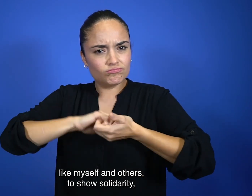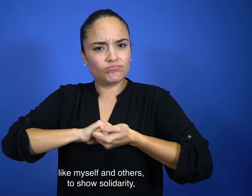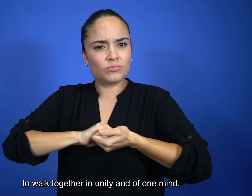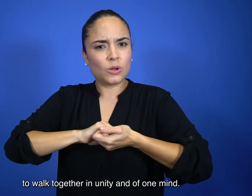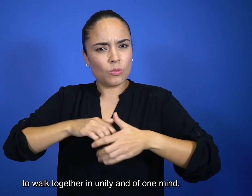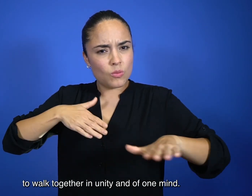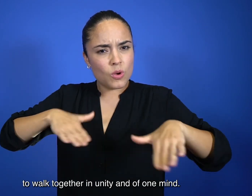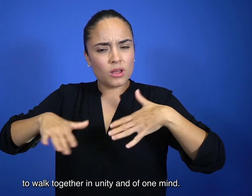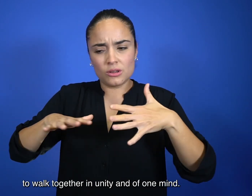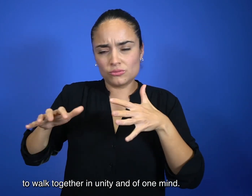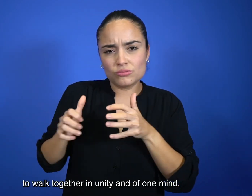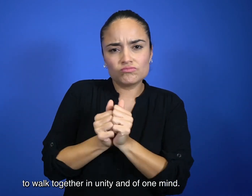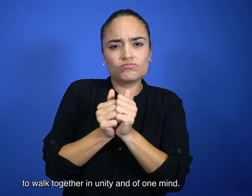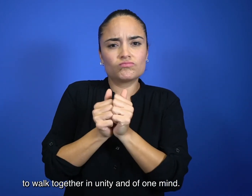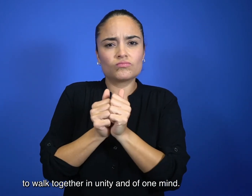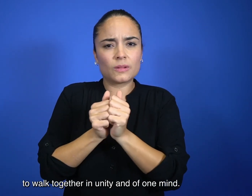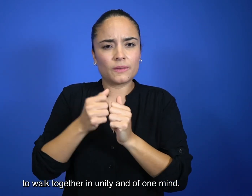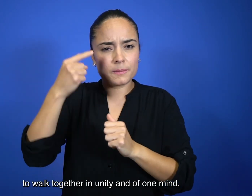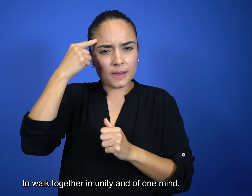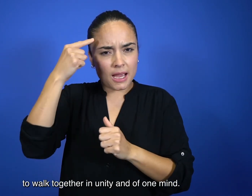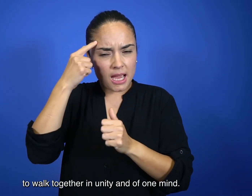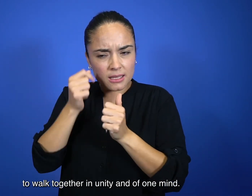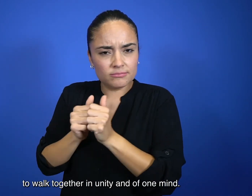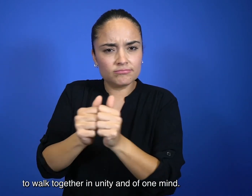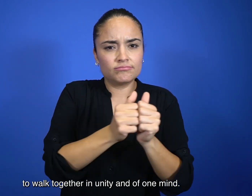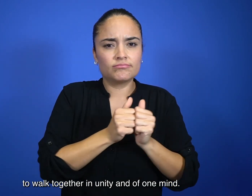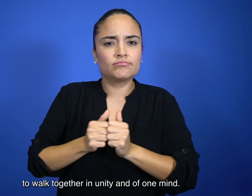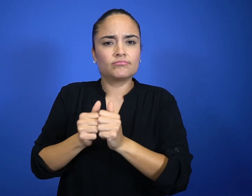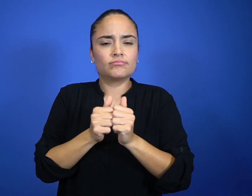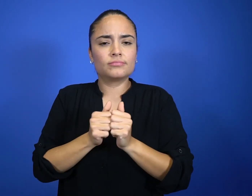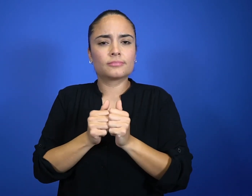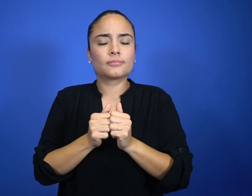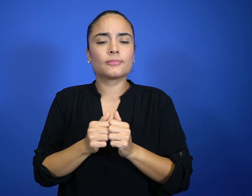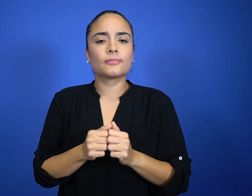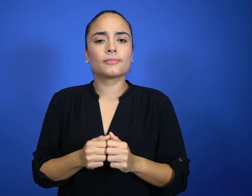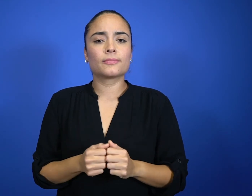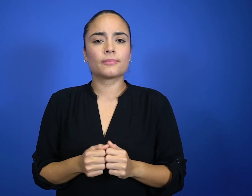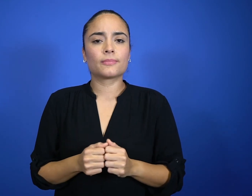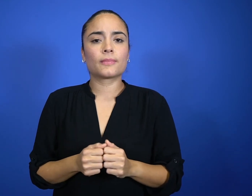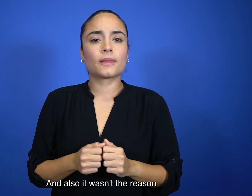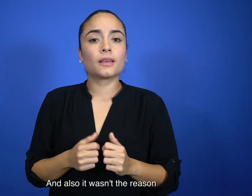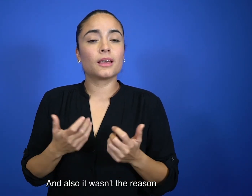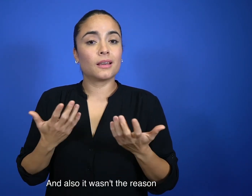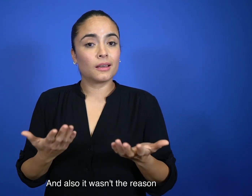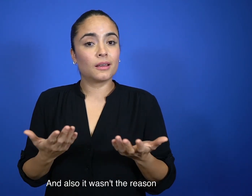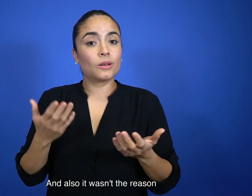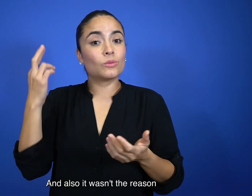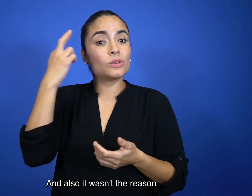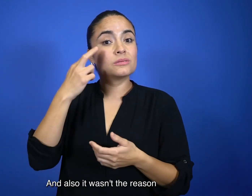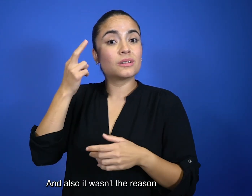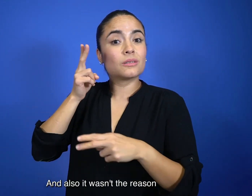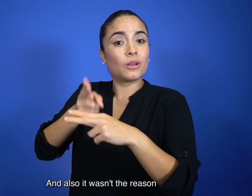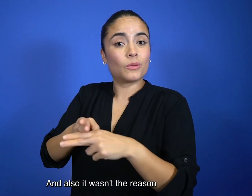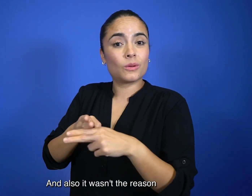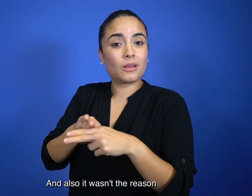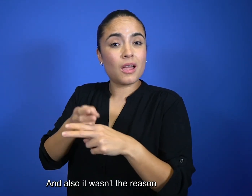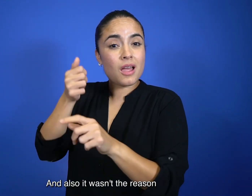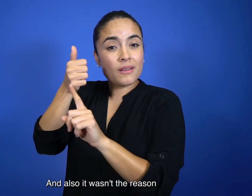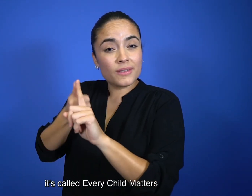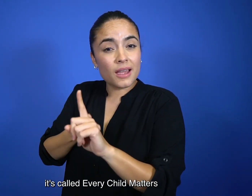to walk together in unity and of one mind. And also it wasn't the reason it's called